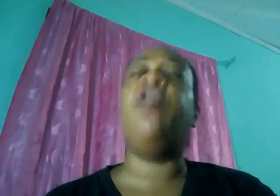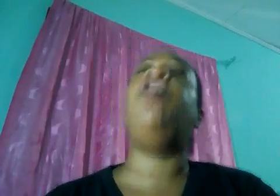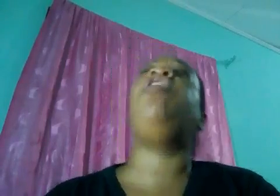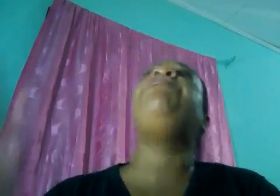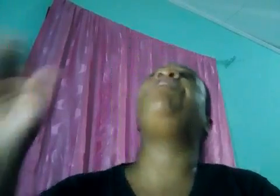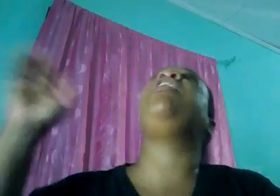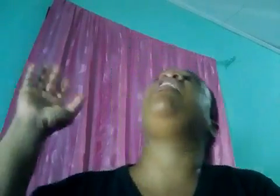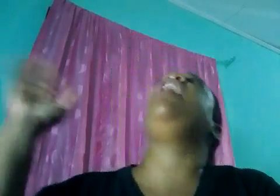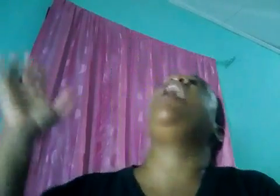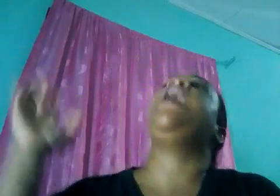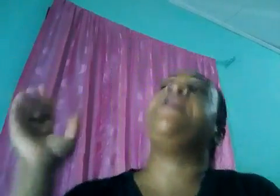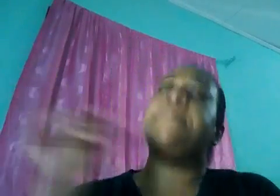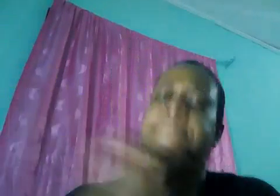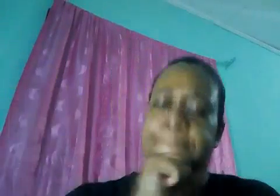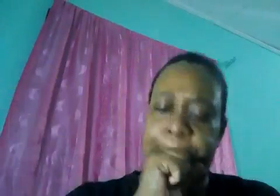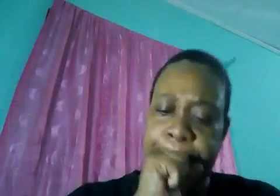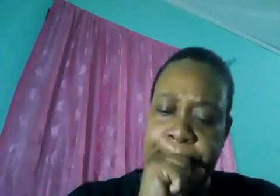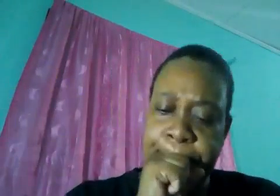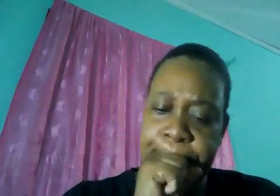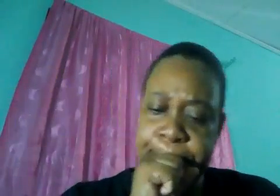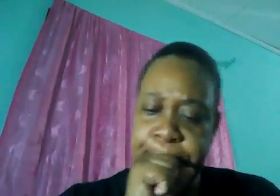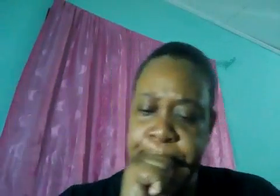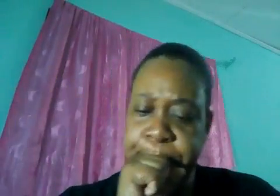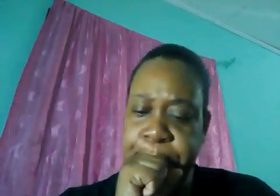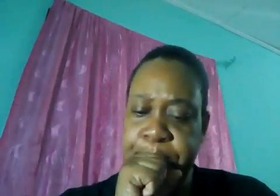Jehovah God,